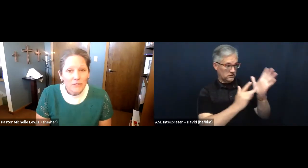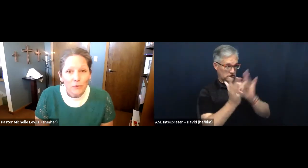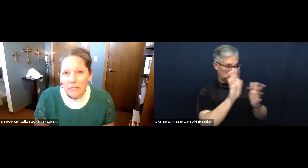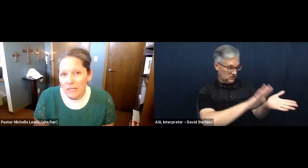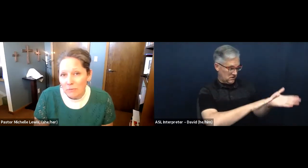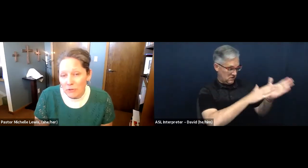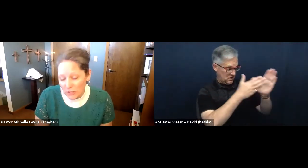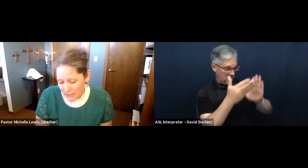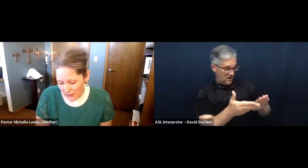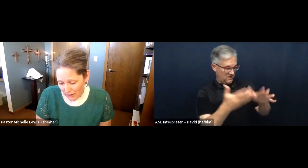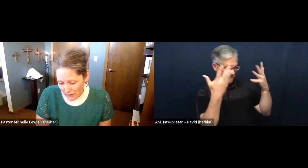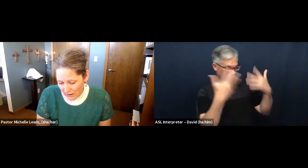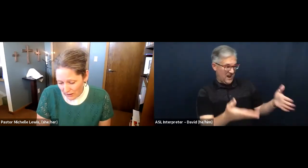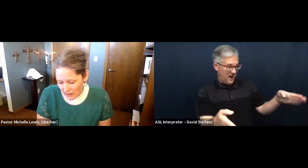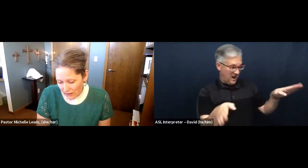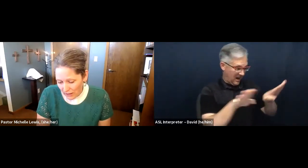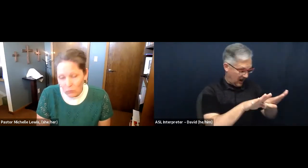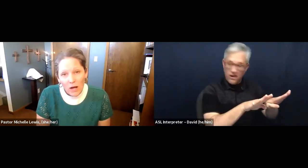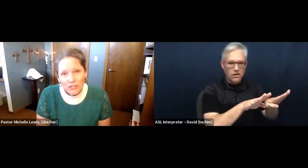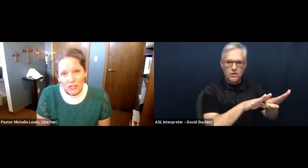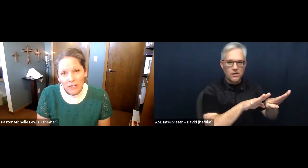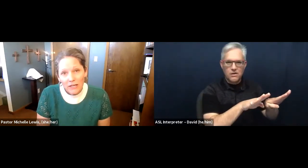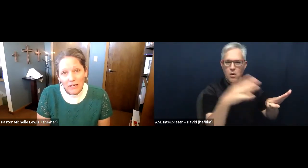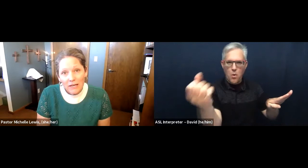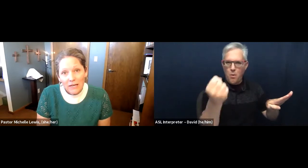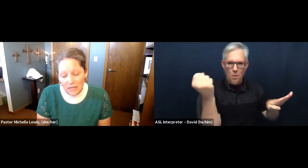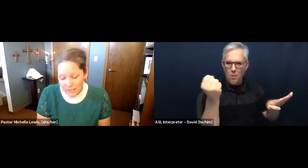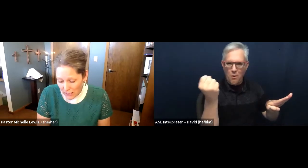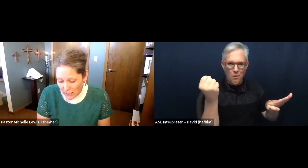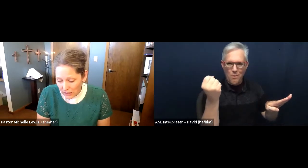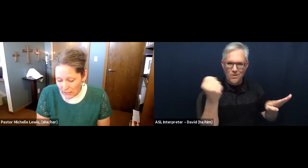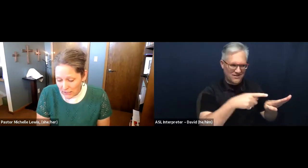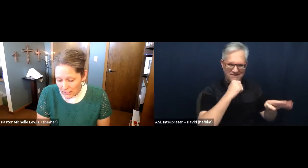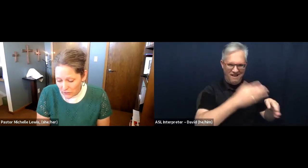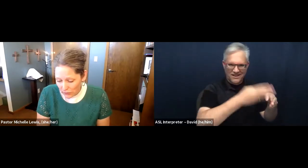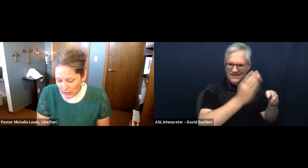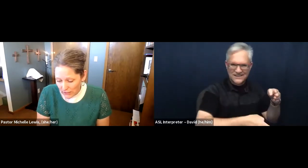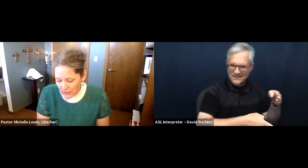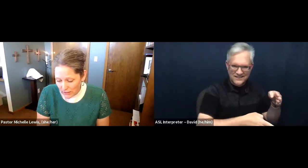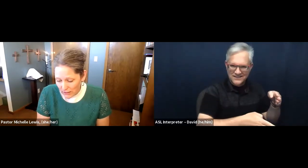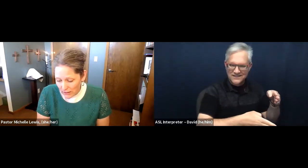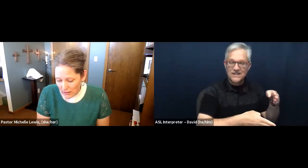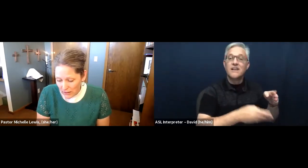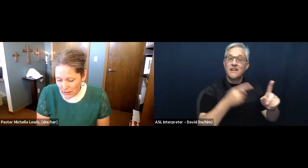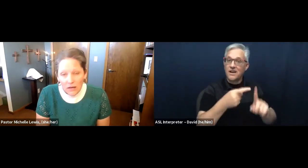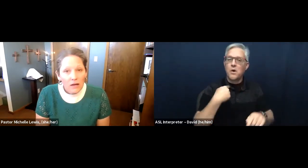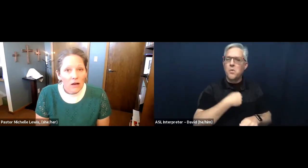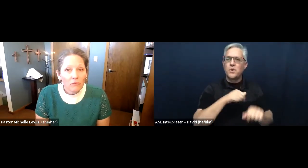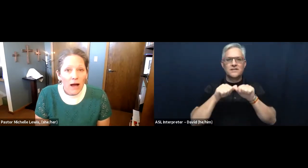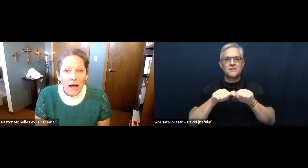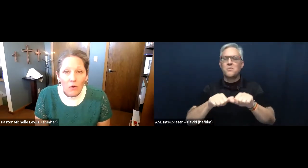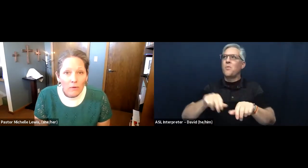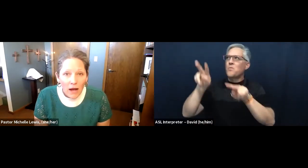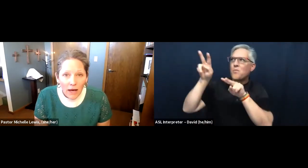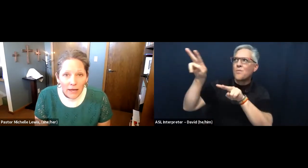And so we keep trusting and watching and telling these stories